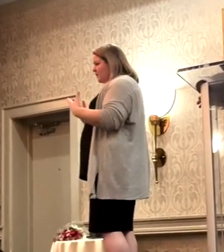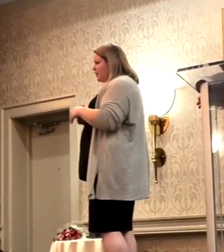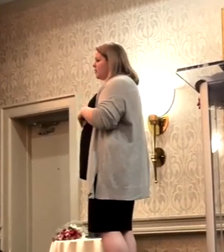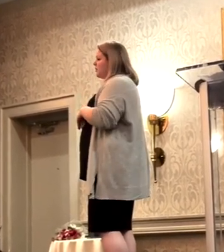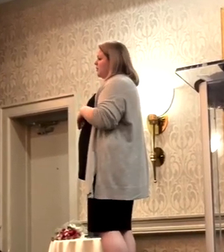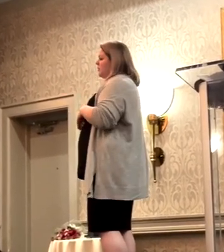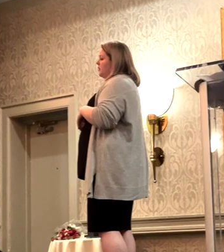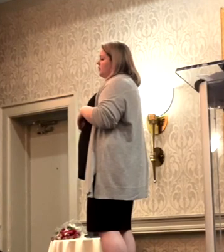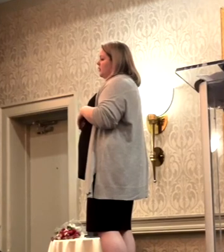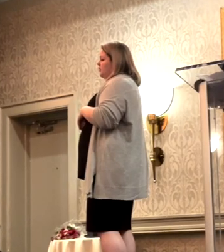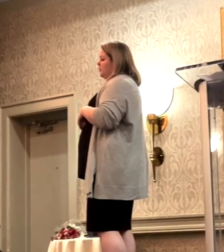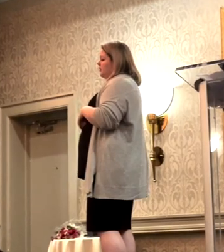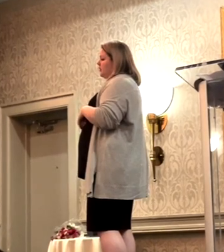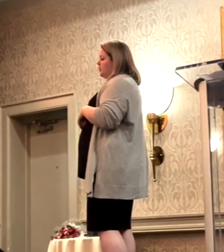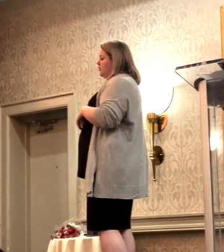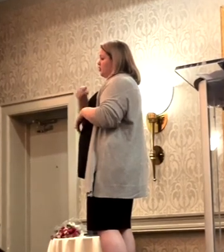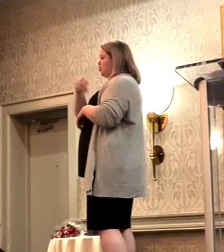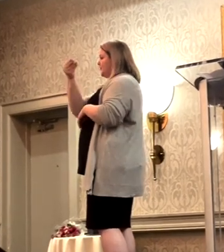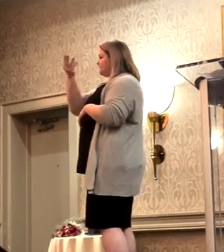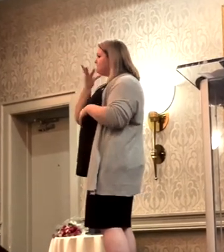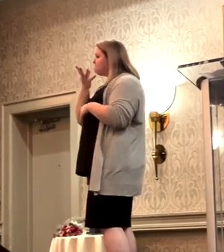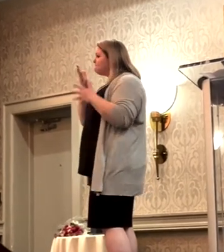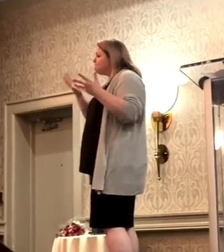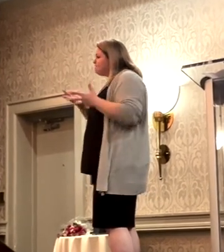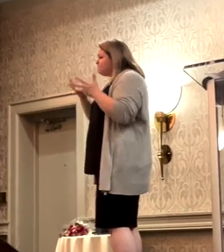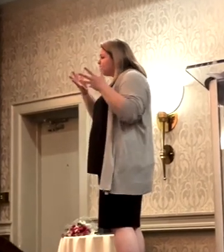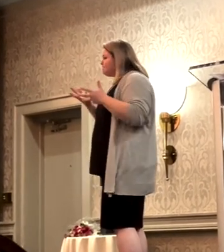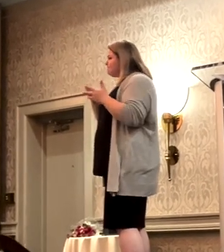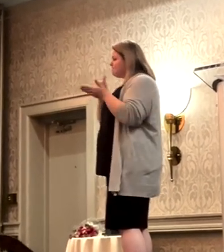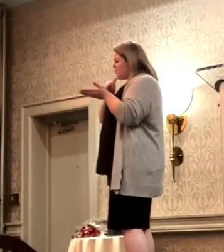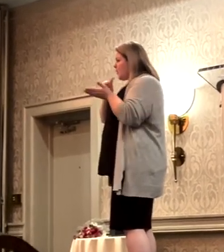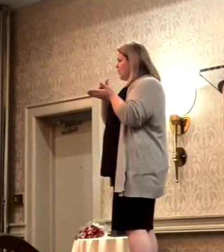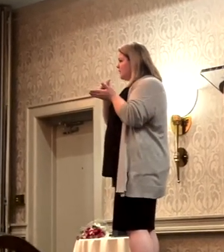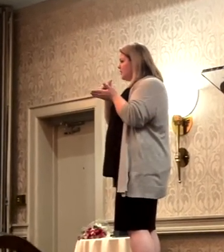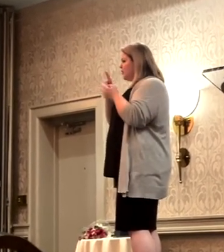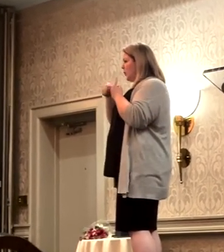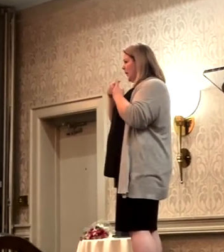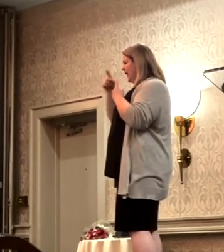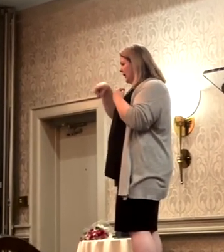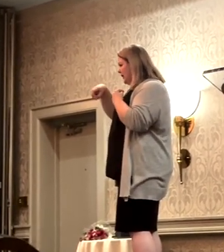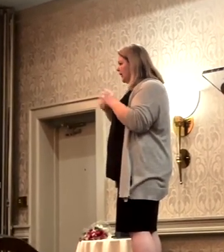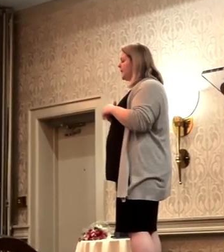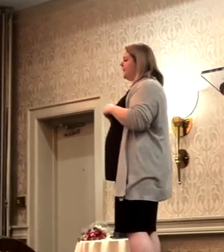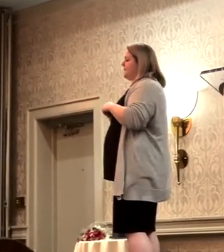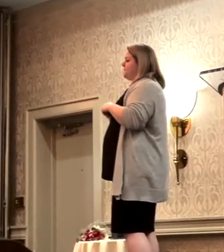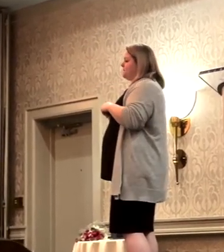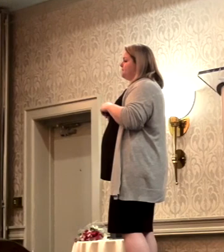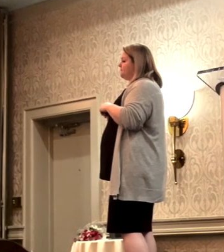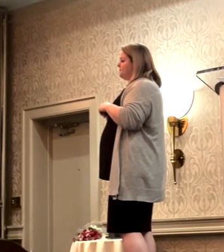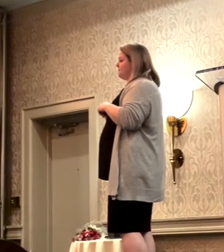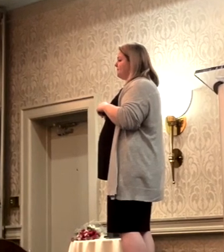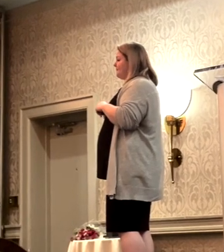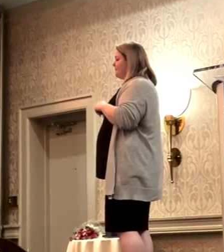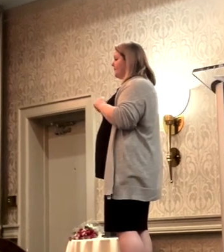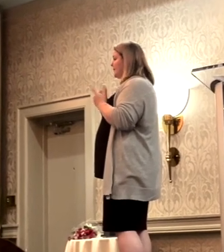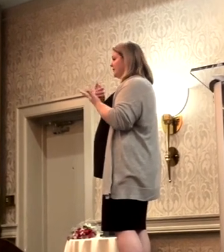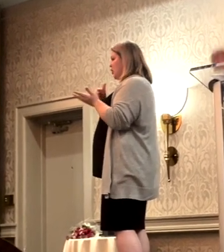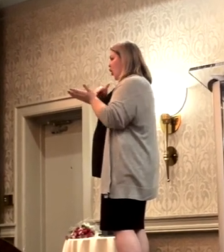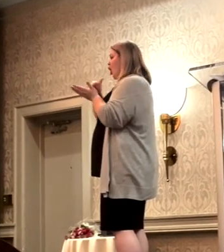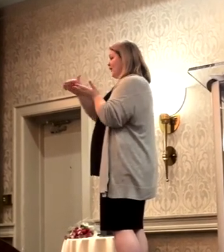addition to giving me words of encouragement and support when I needed it, which was not